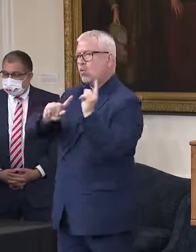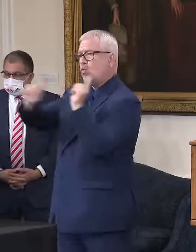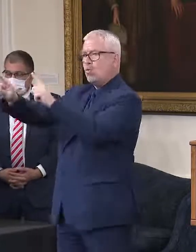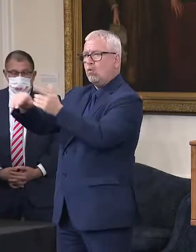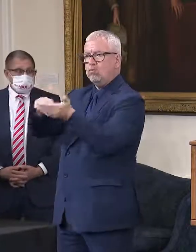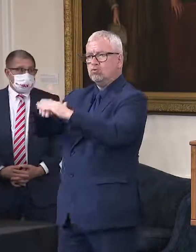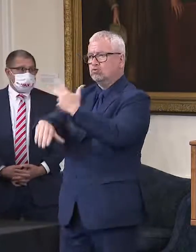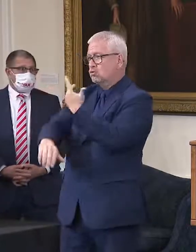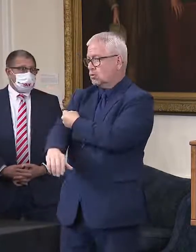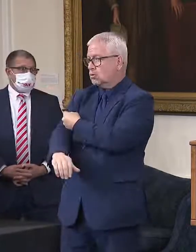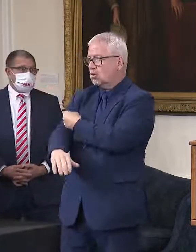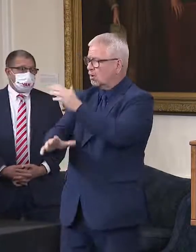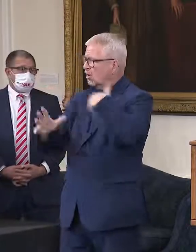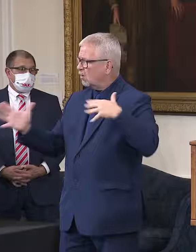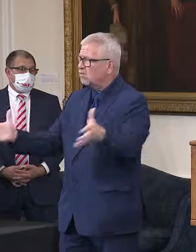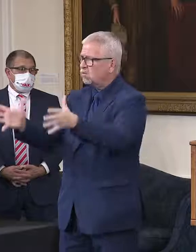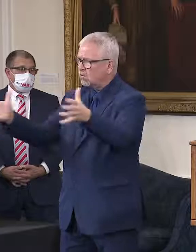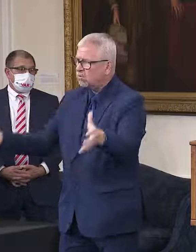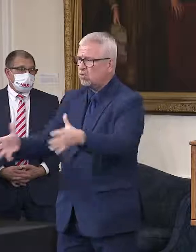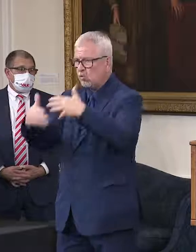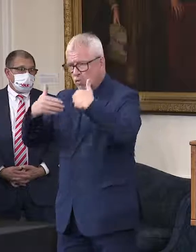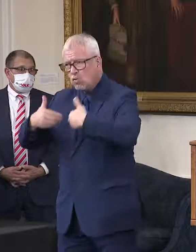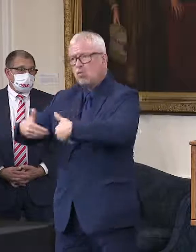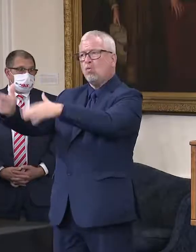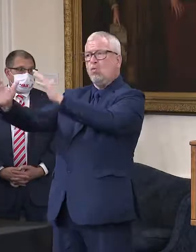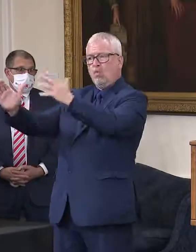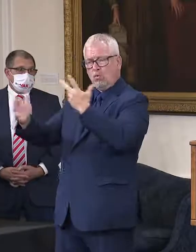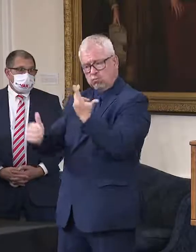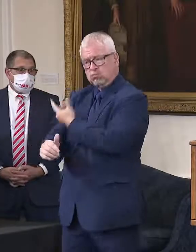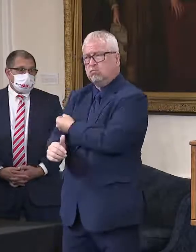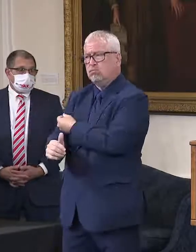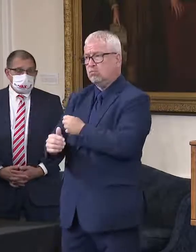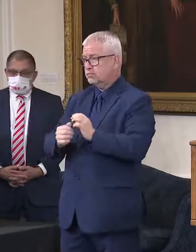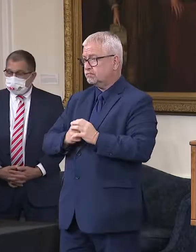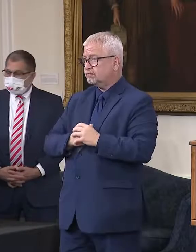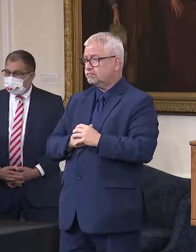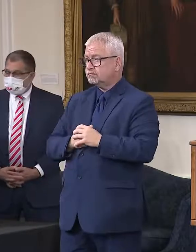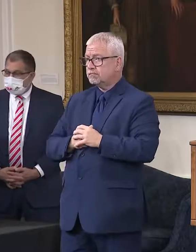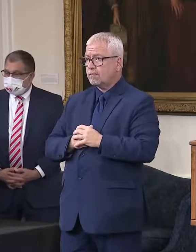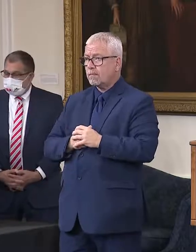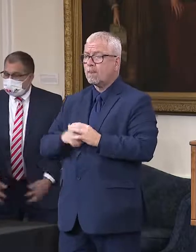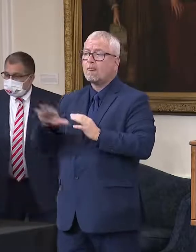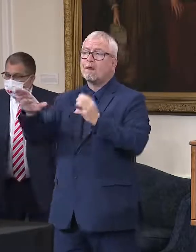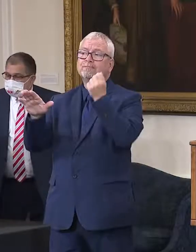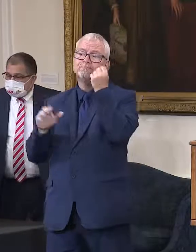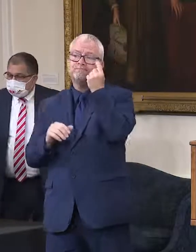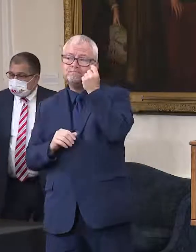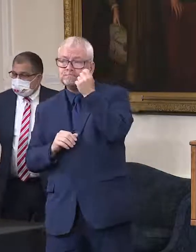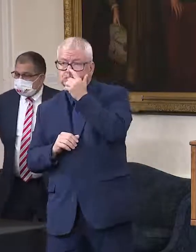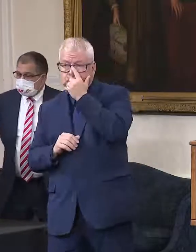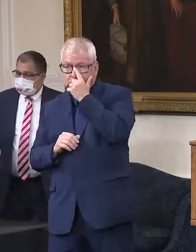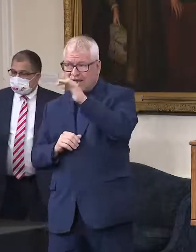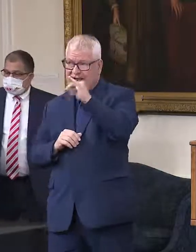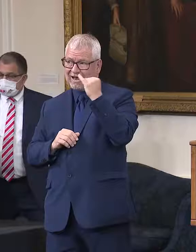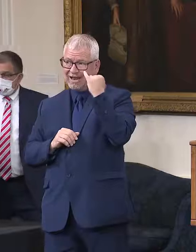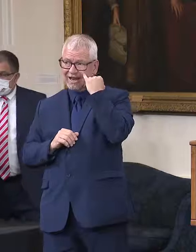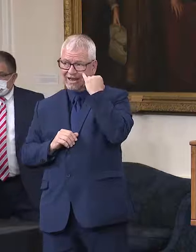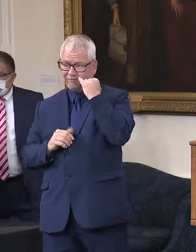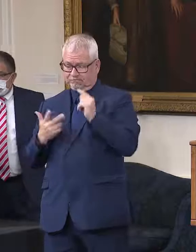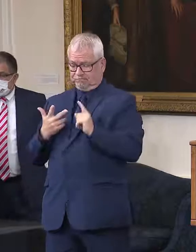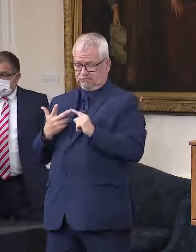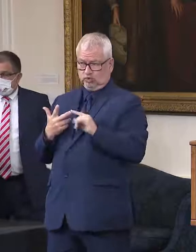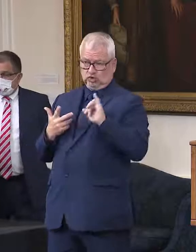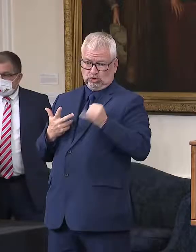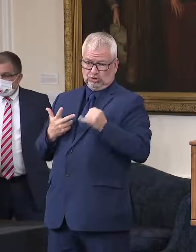getting a COVID-19 booster shot immediately. For all Marylanders who received the single-dose Johnson & Johnson